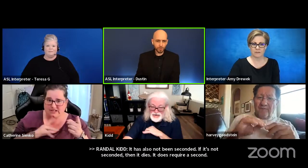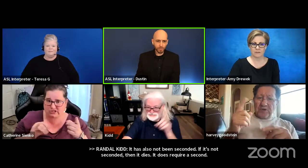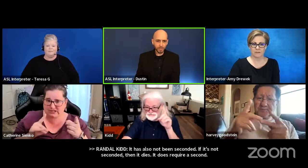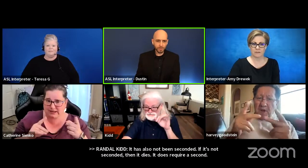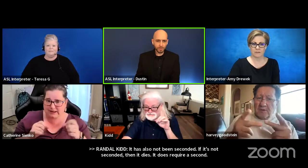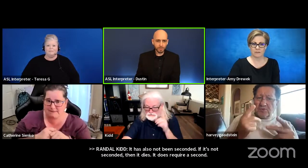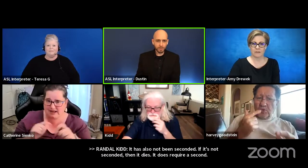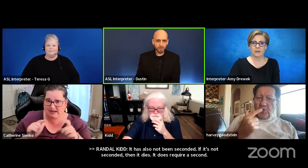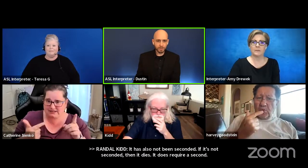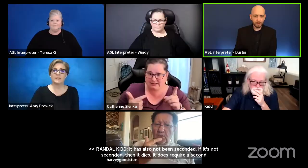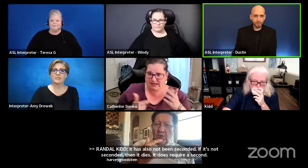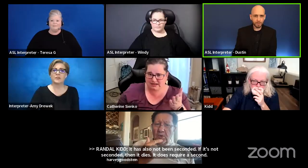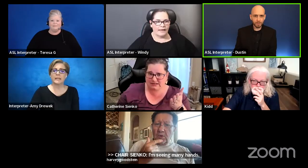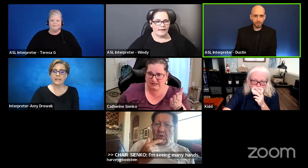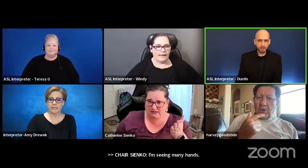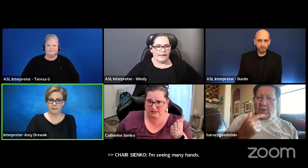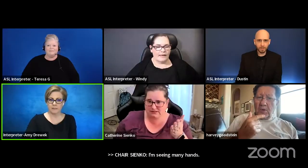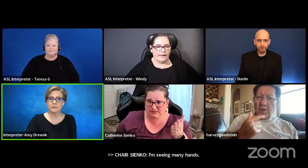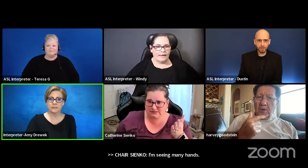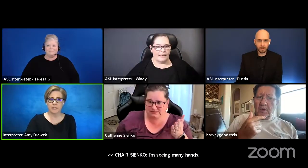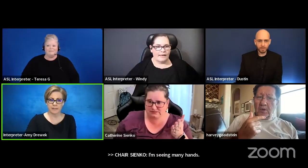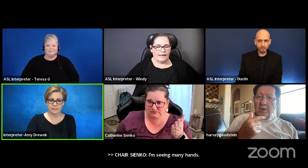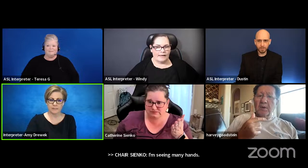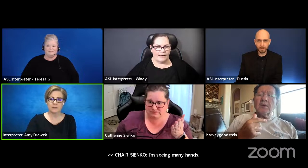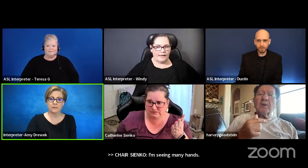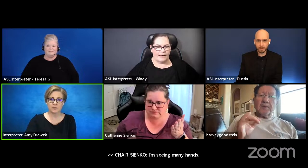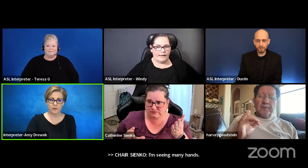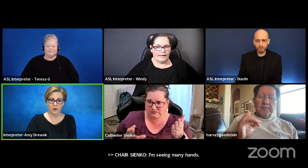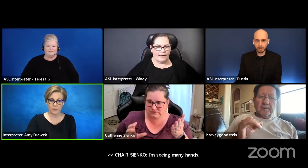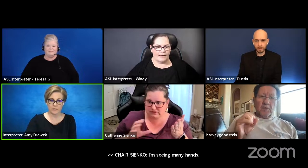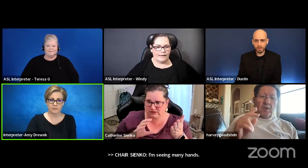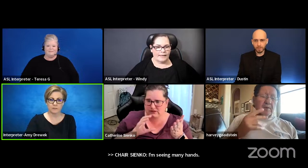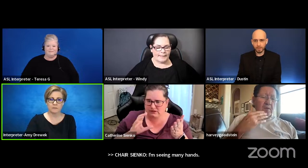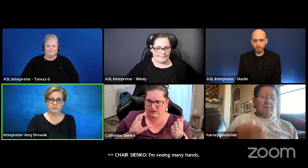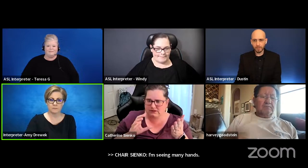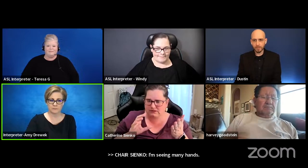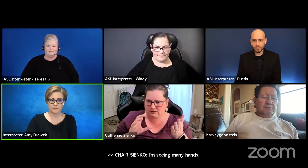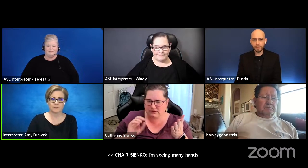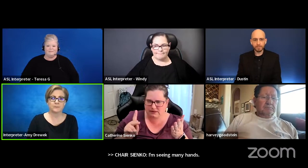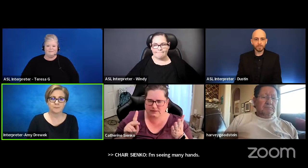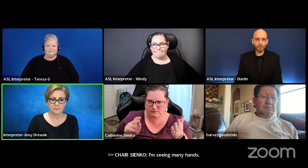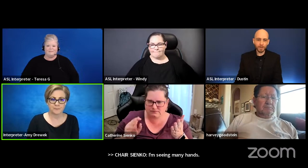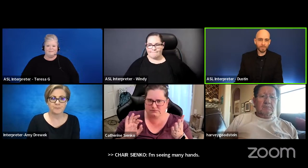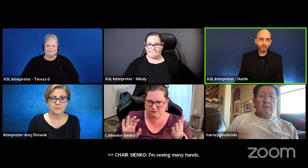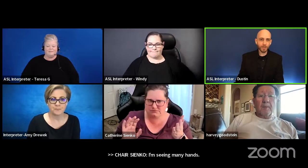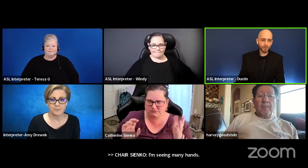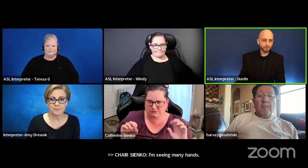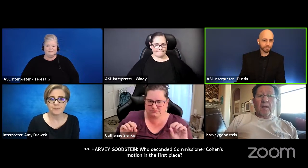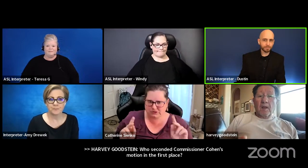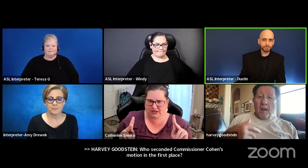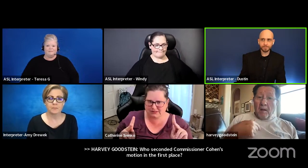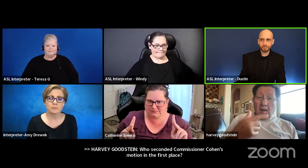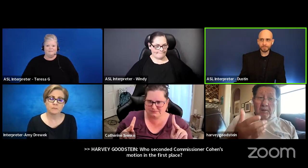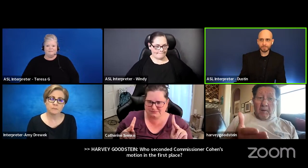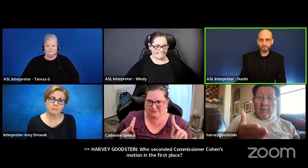in the first place? Commissioner Kidd seconded Commissioner Cohen's. Okay, thank